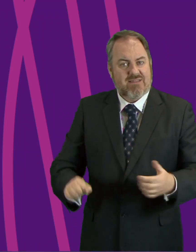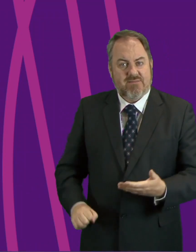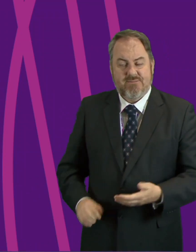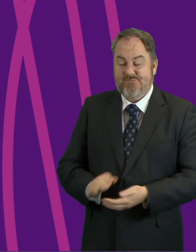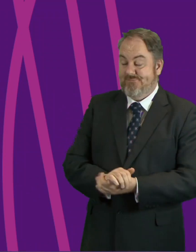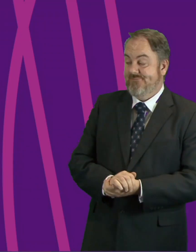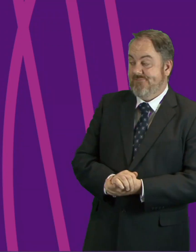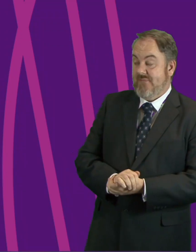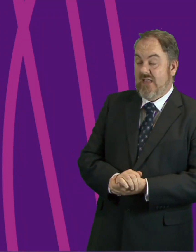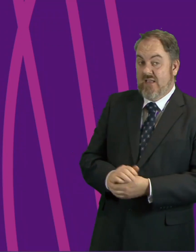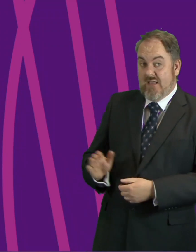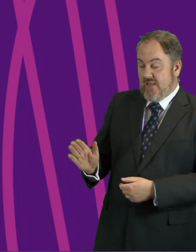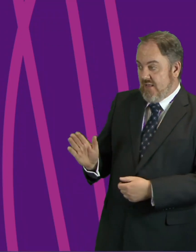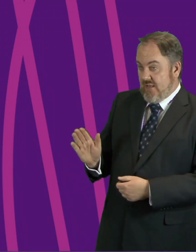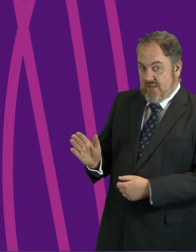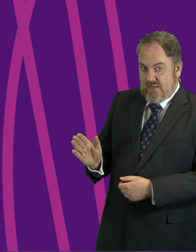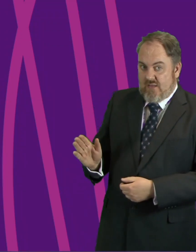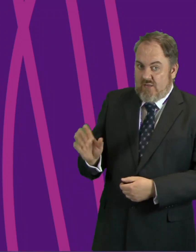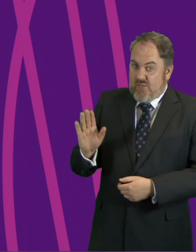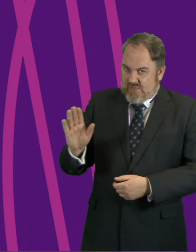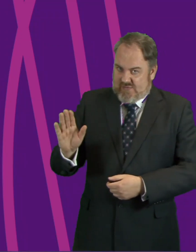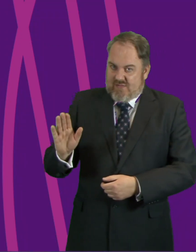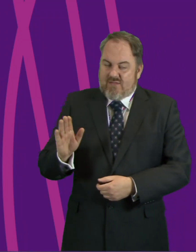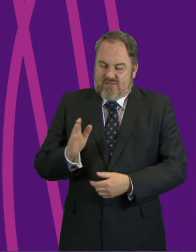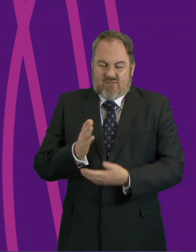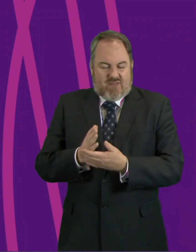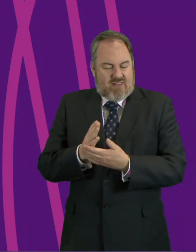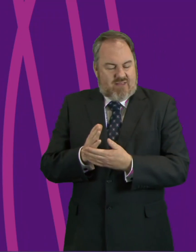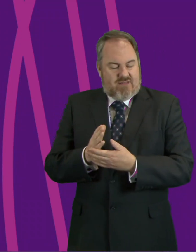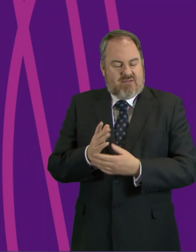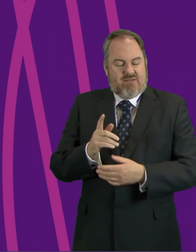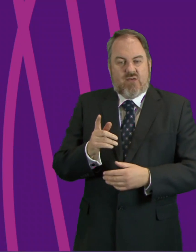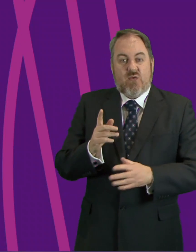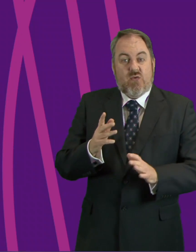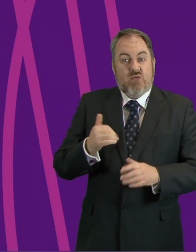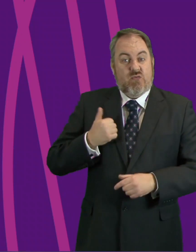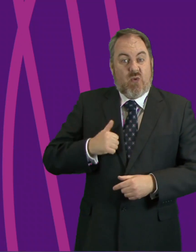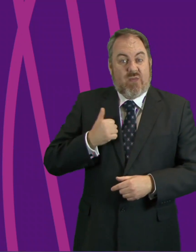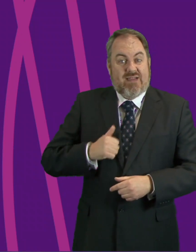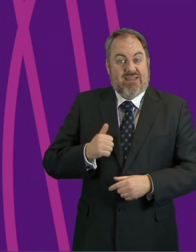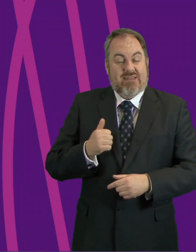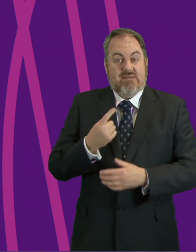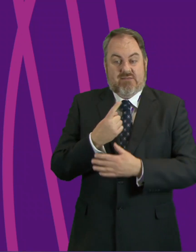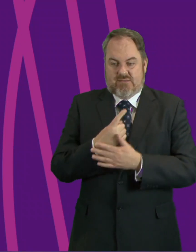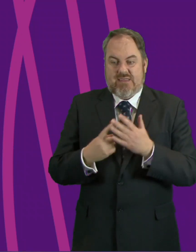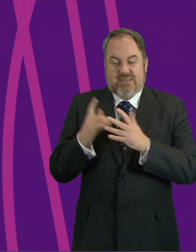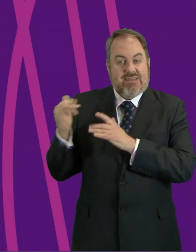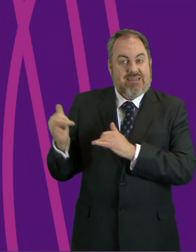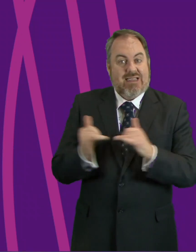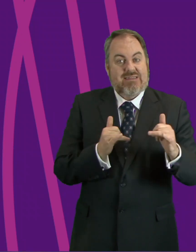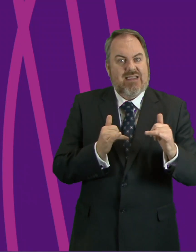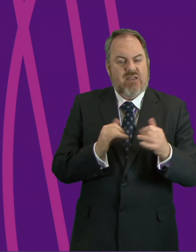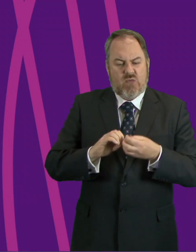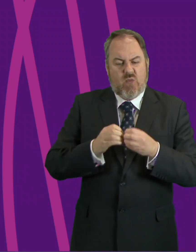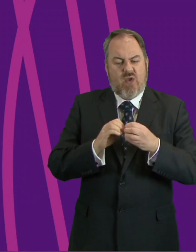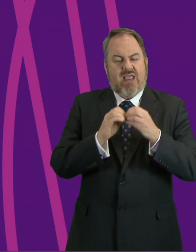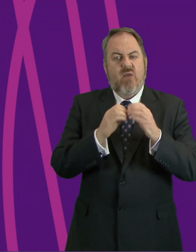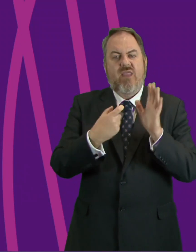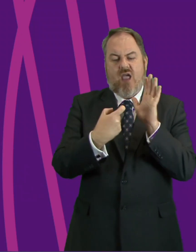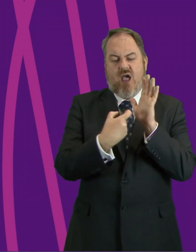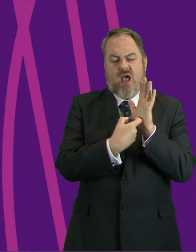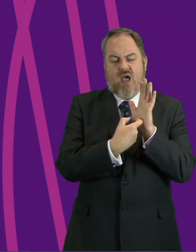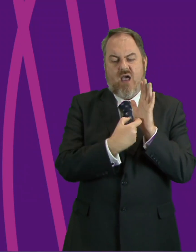of things in that I do need to clarify. It is not, you don't need testing to tell you what the R number is. The R number comes from